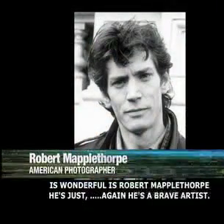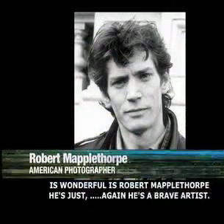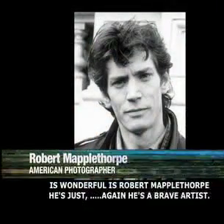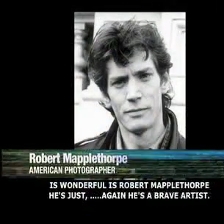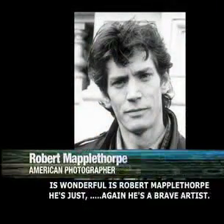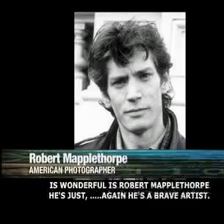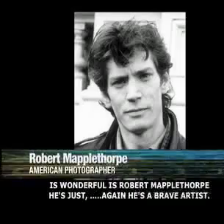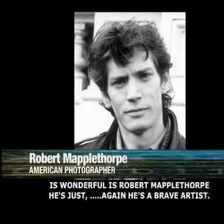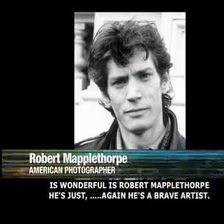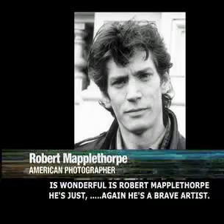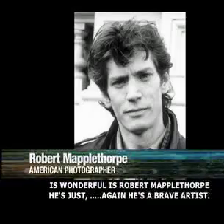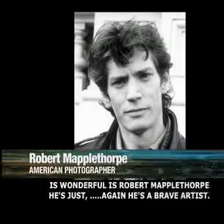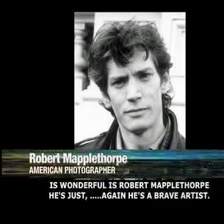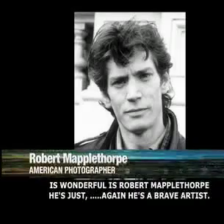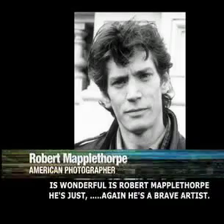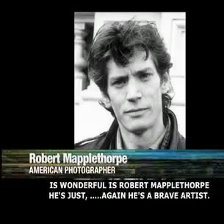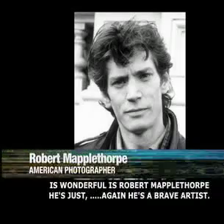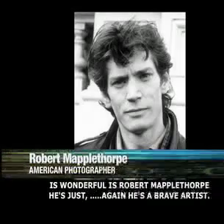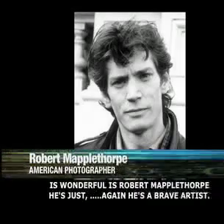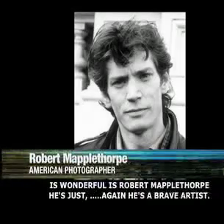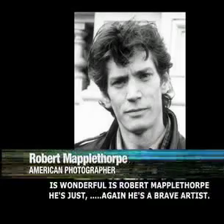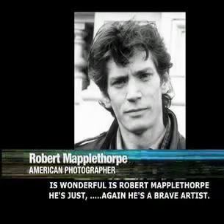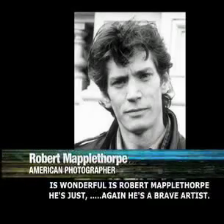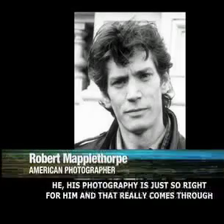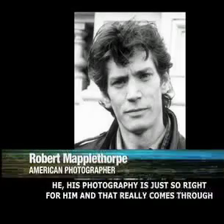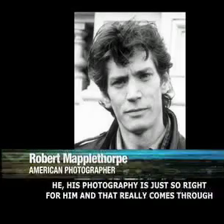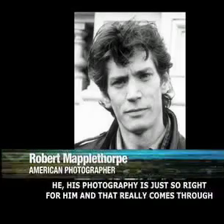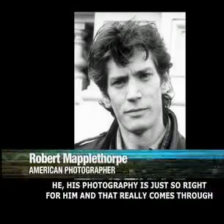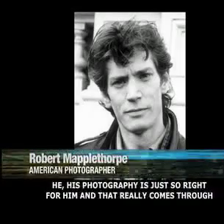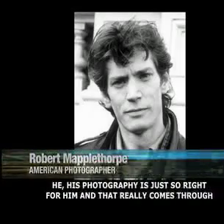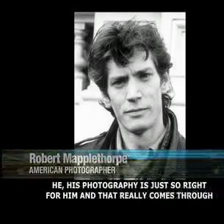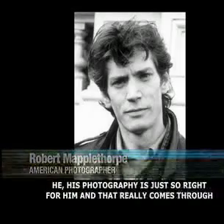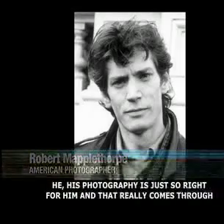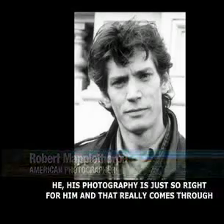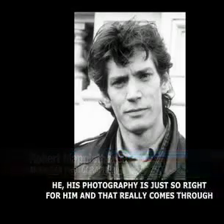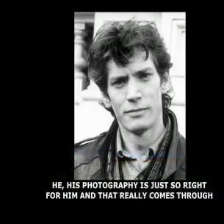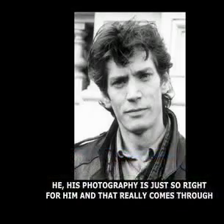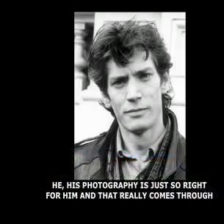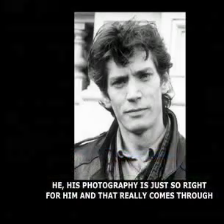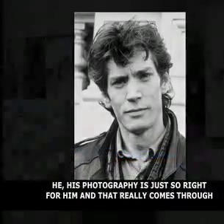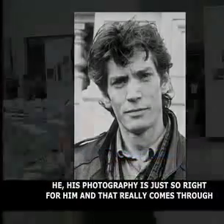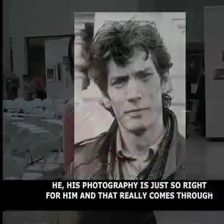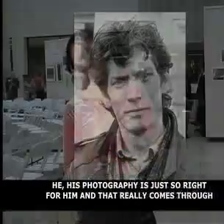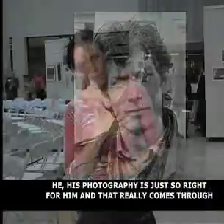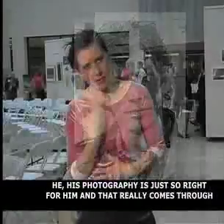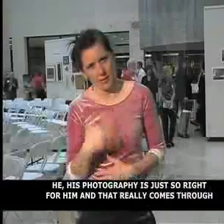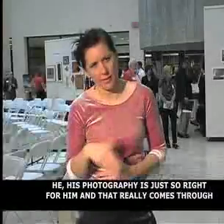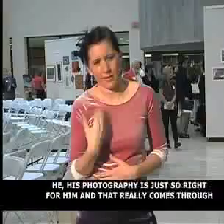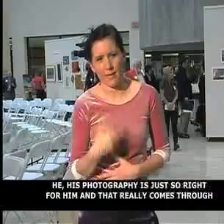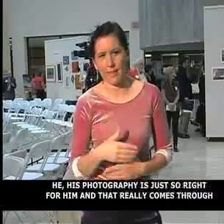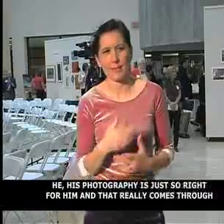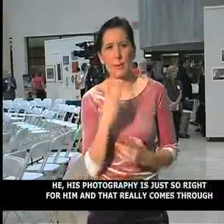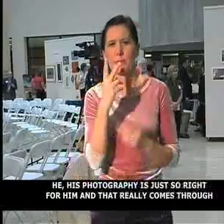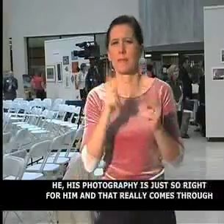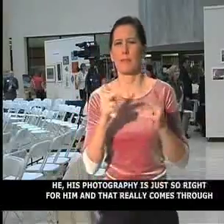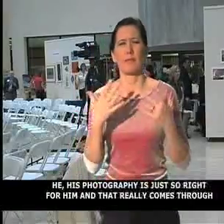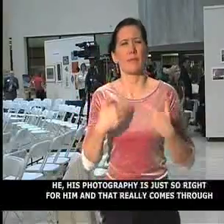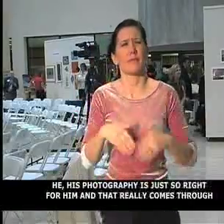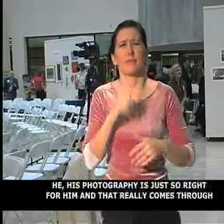a brave artist. His photography is just so right for him, and that really